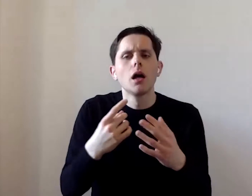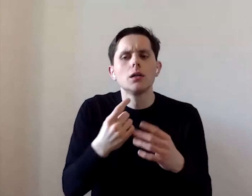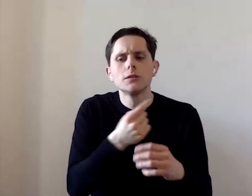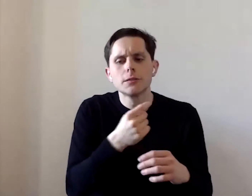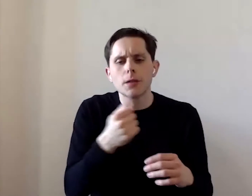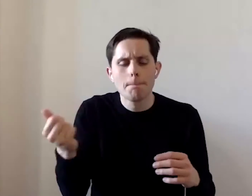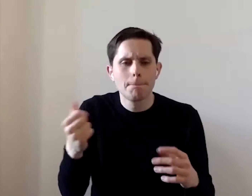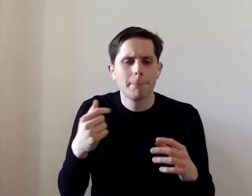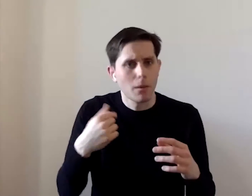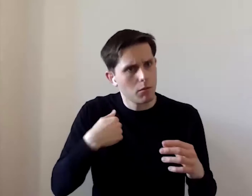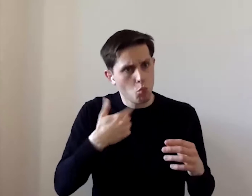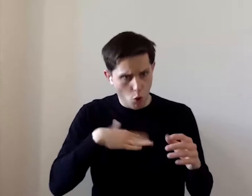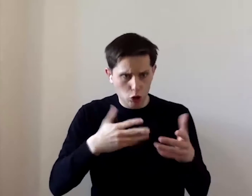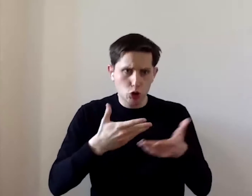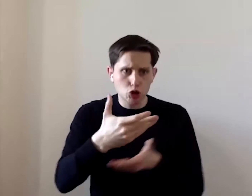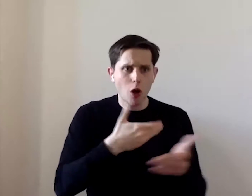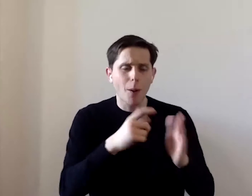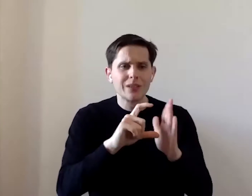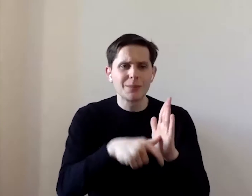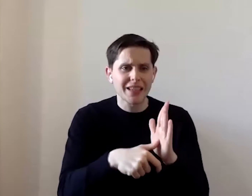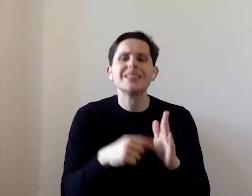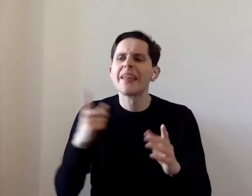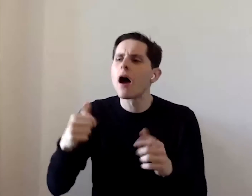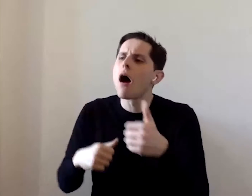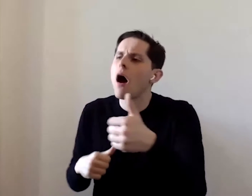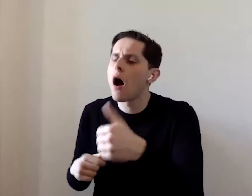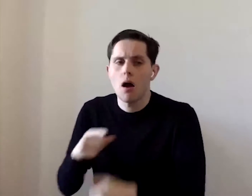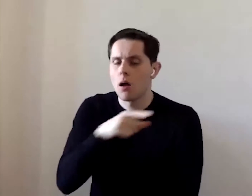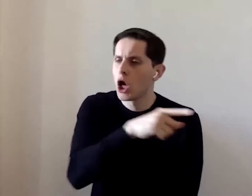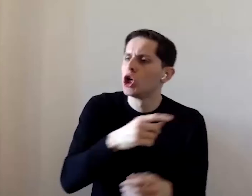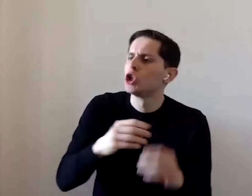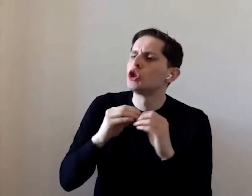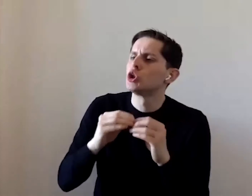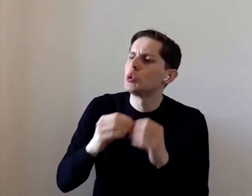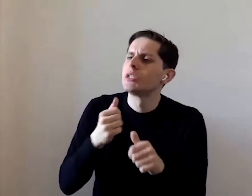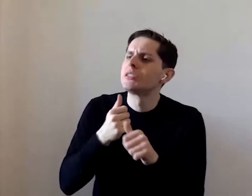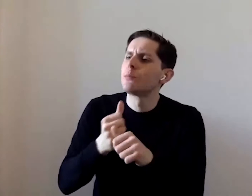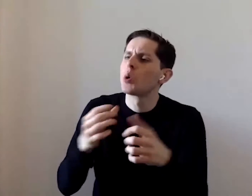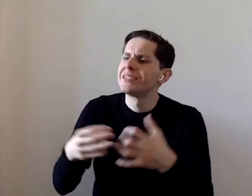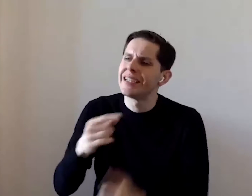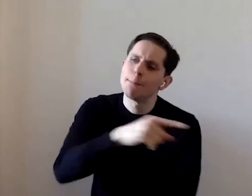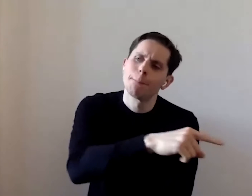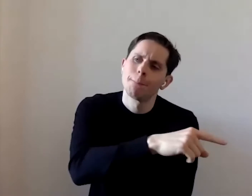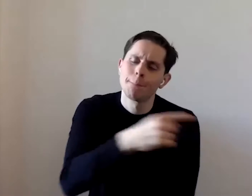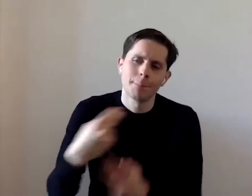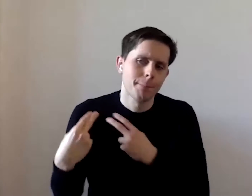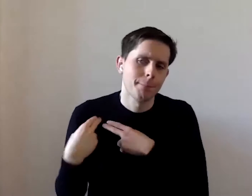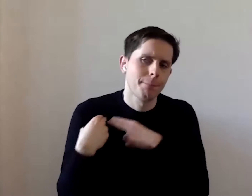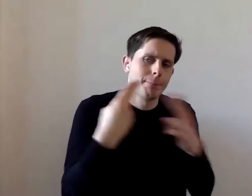experience was that it felt like discussions about disability were largely delegated to, a